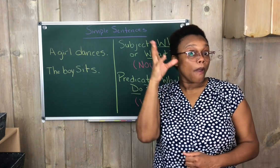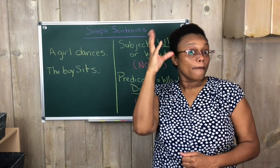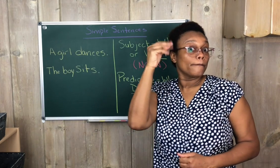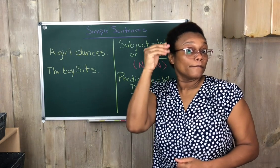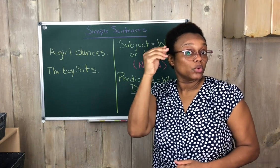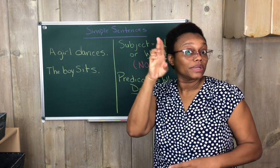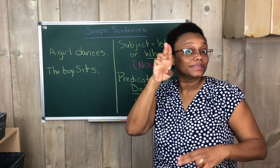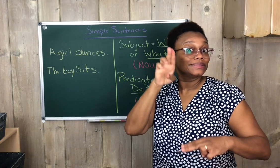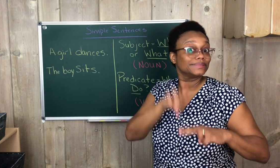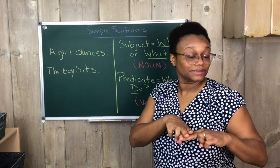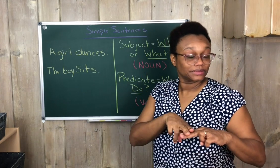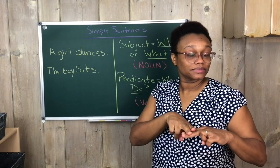The boy sits.